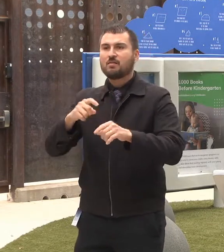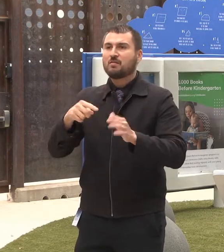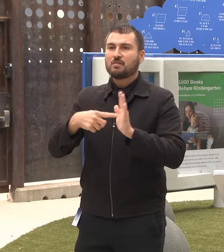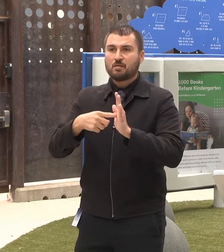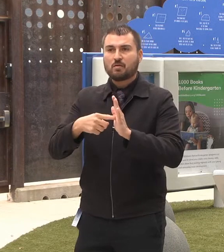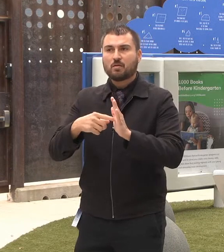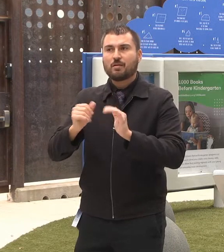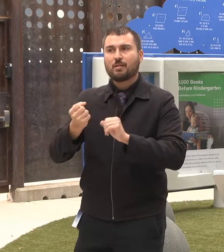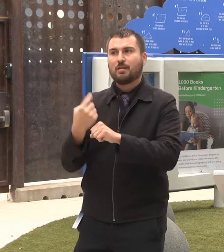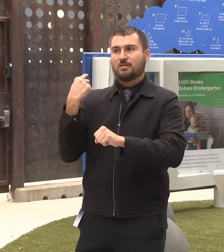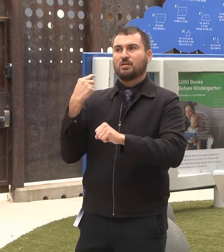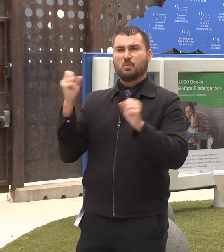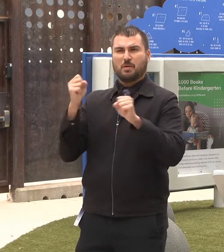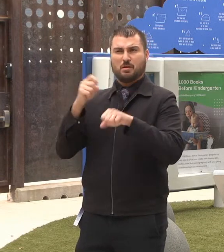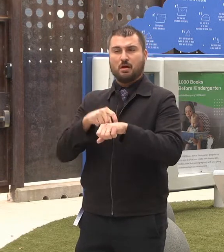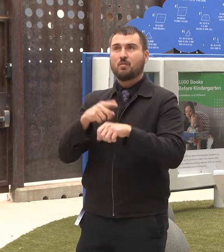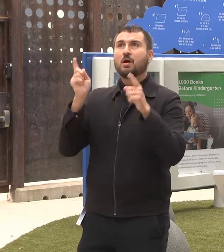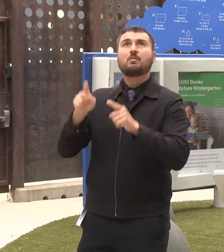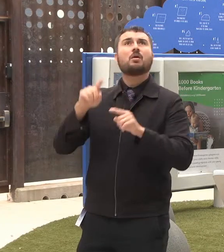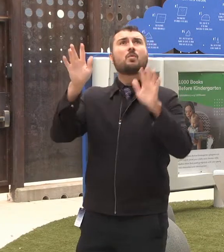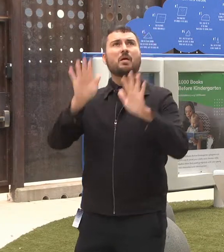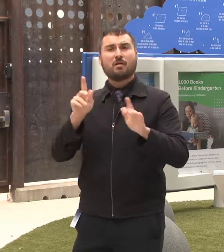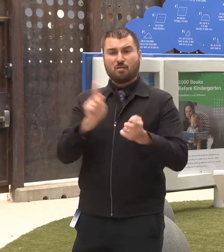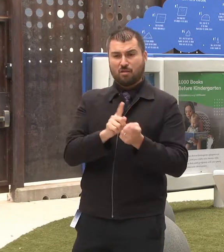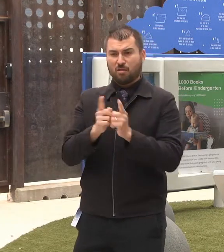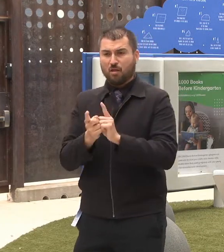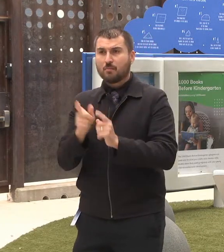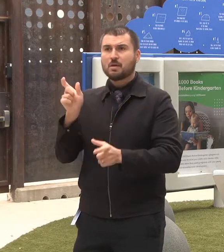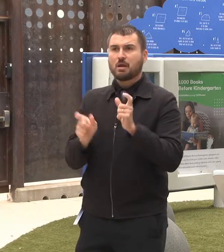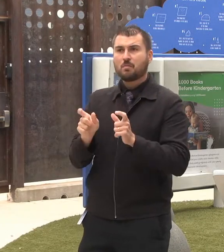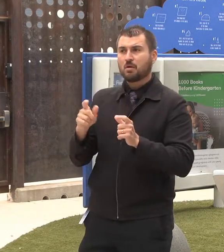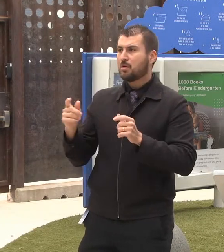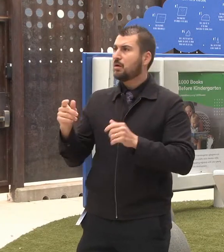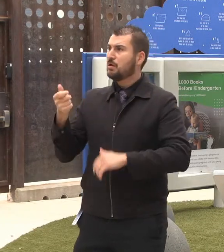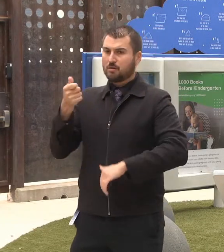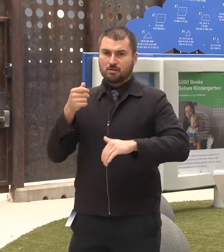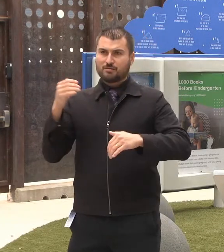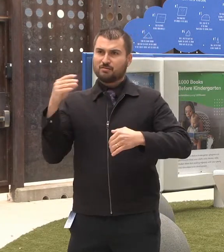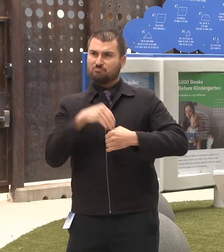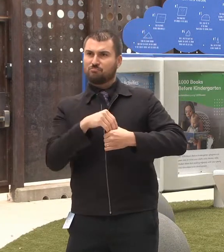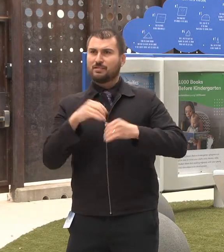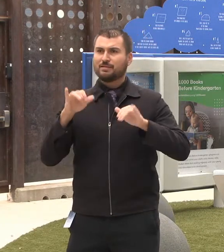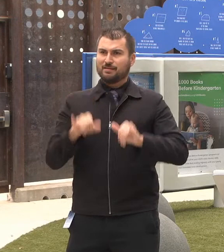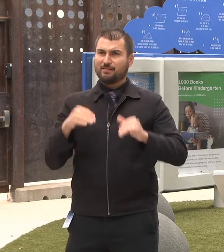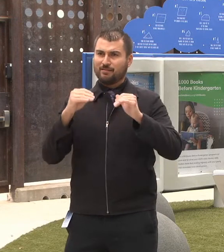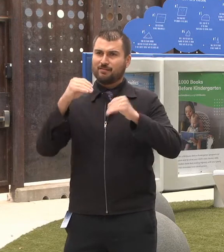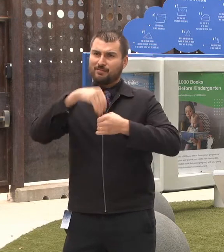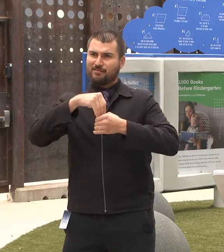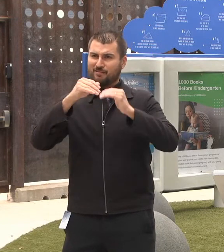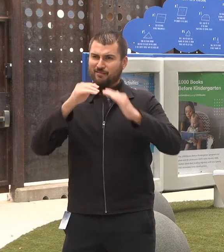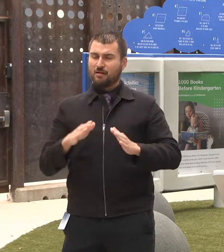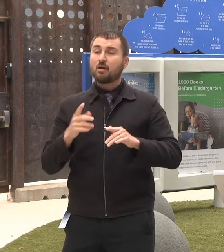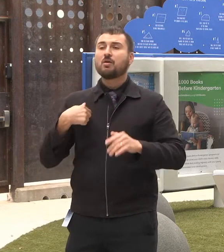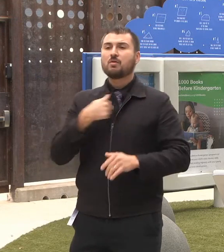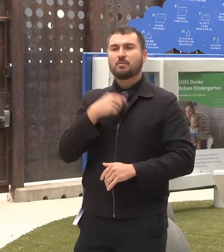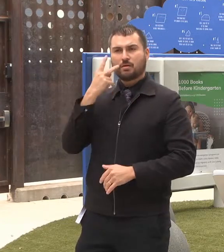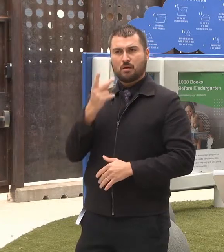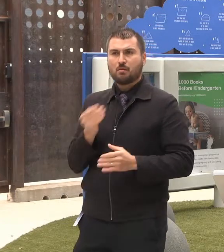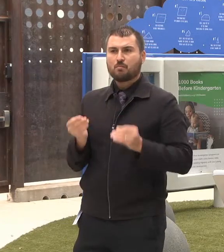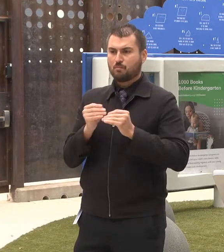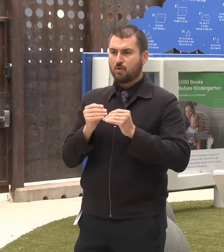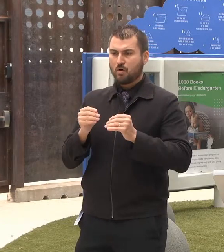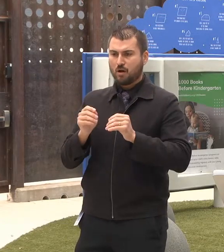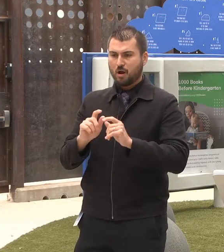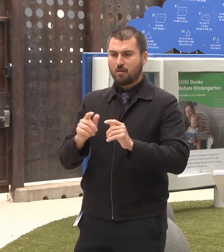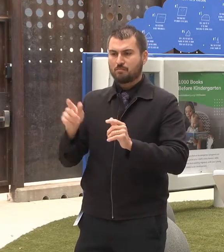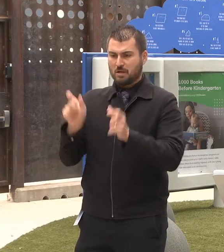as the weather changes and folks go inside, we see the numbers of the COVID increase. We want to avoid